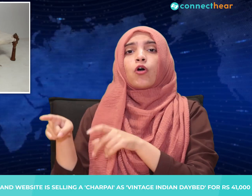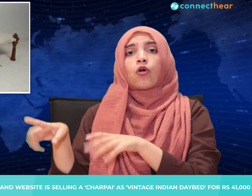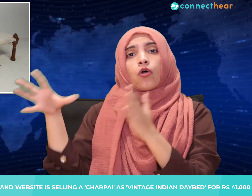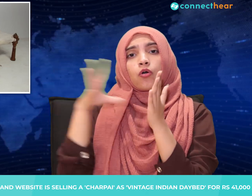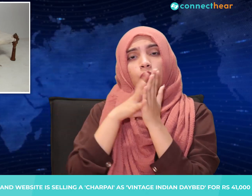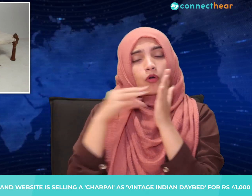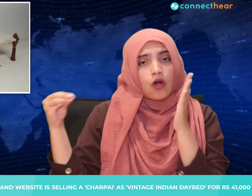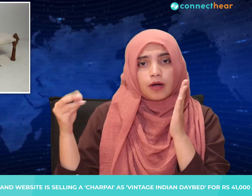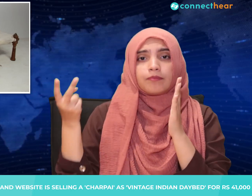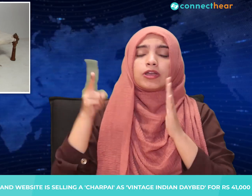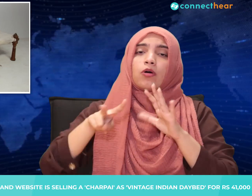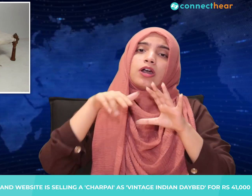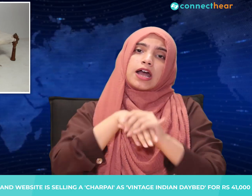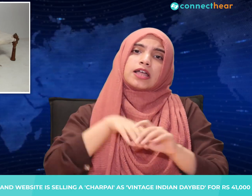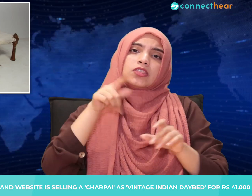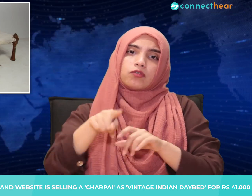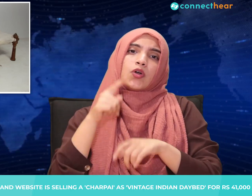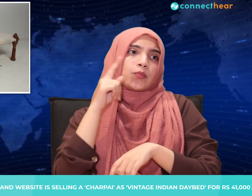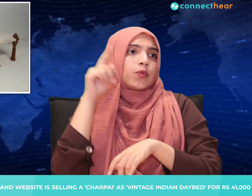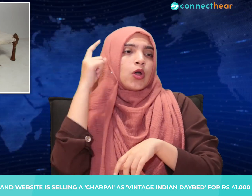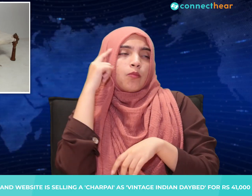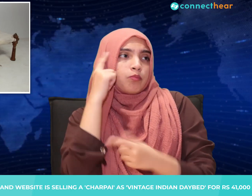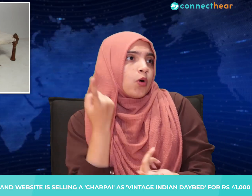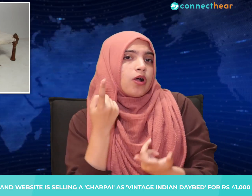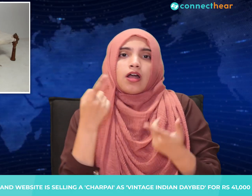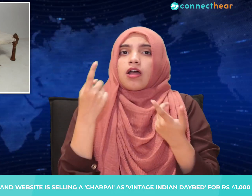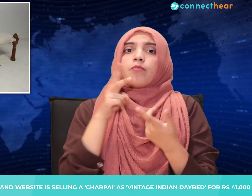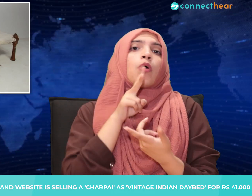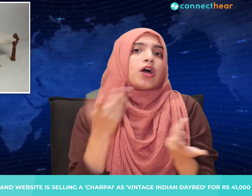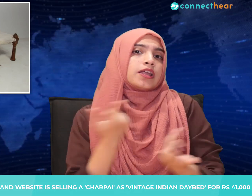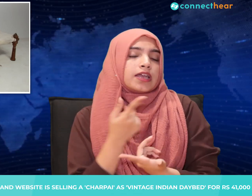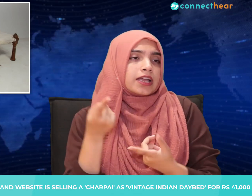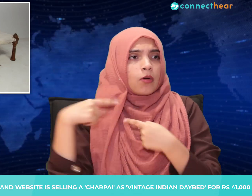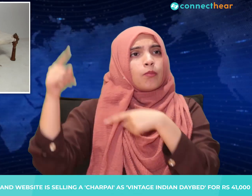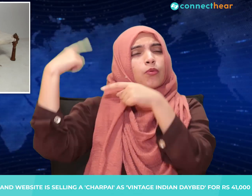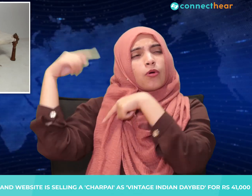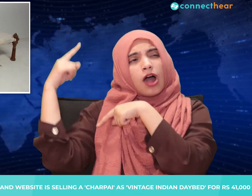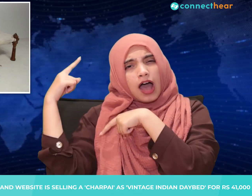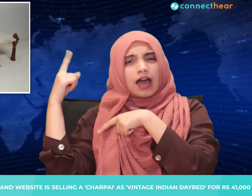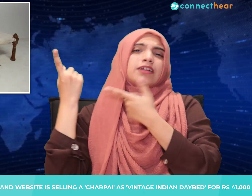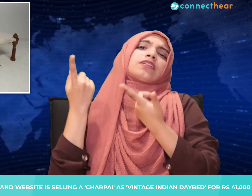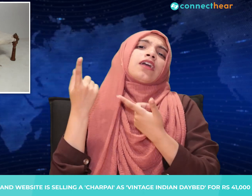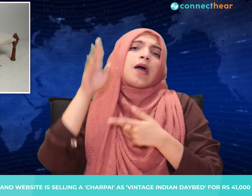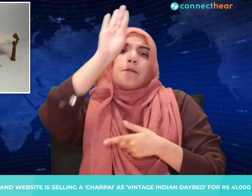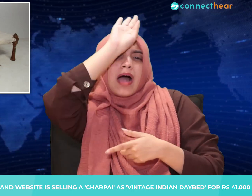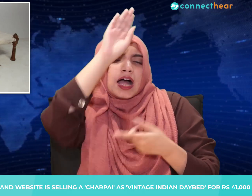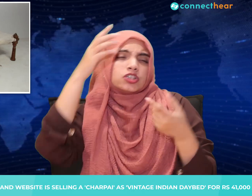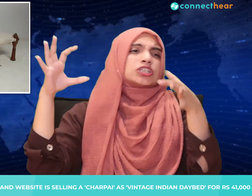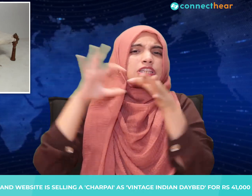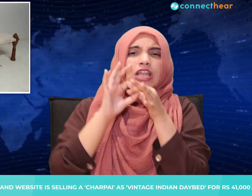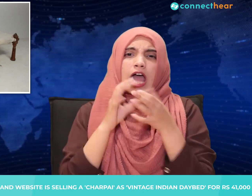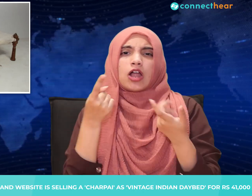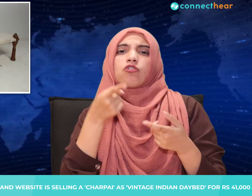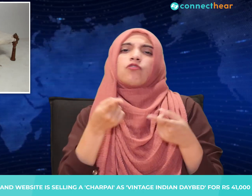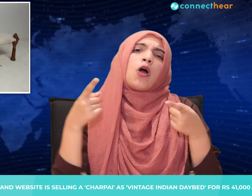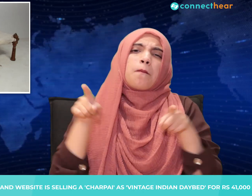as vintage boho dresses, the only thing that's changed in the upmarketing of Indian items is the item